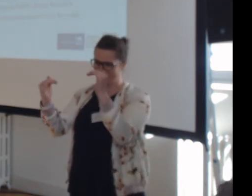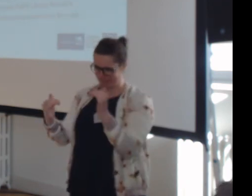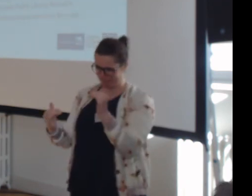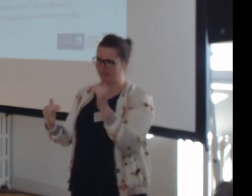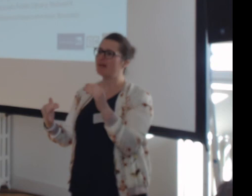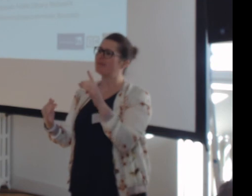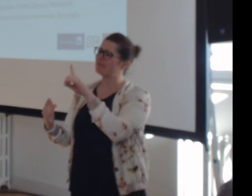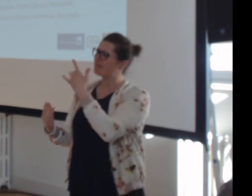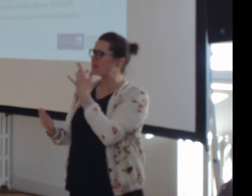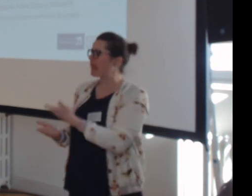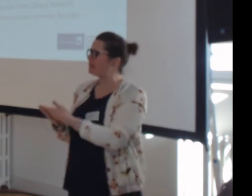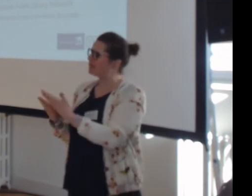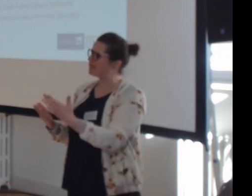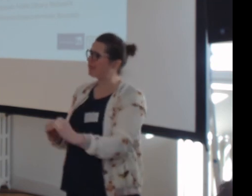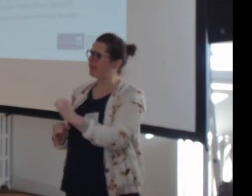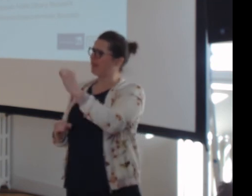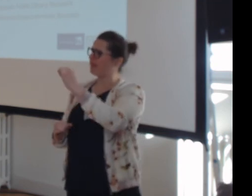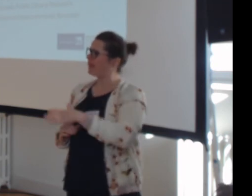I need some help.